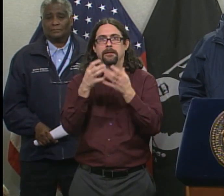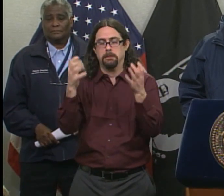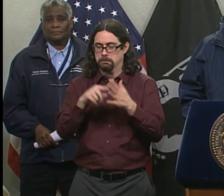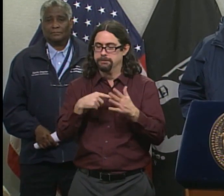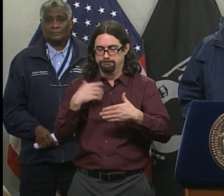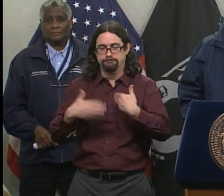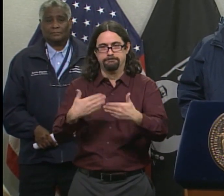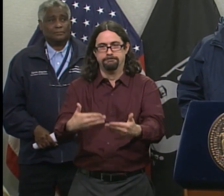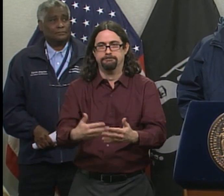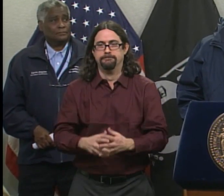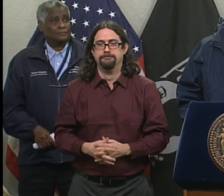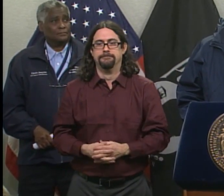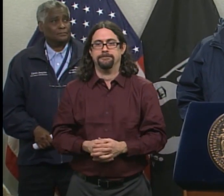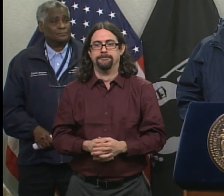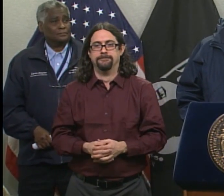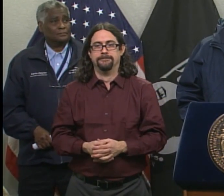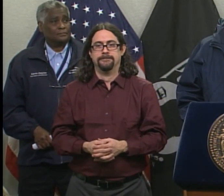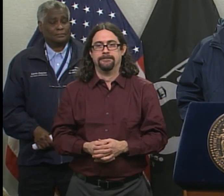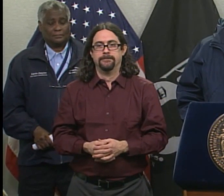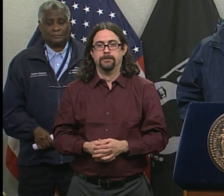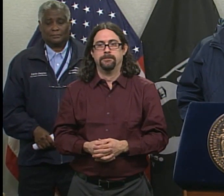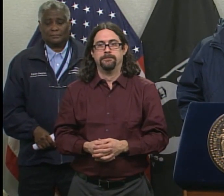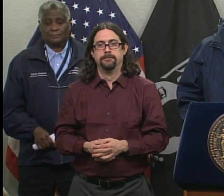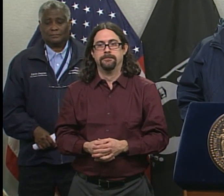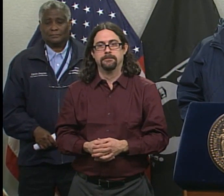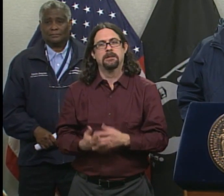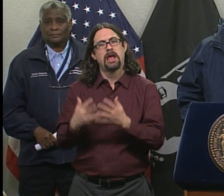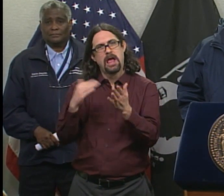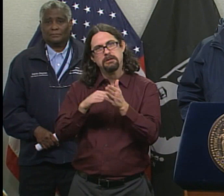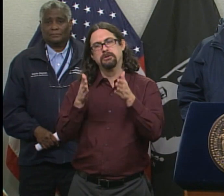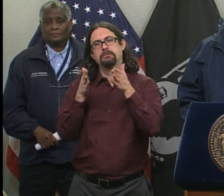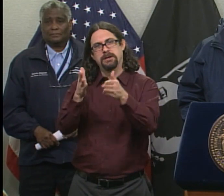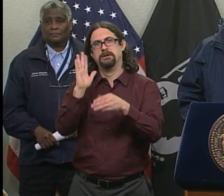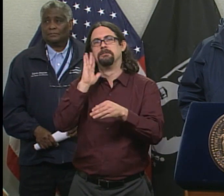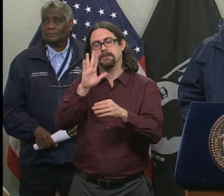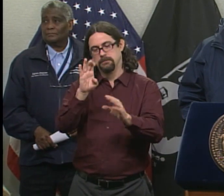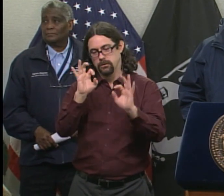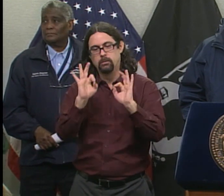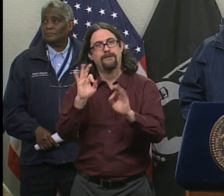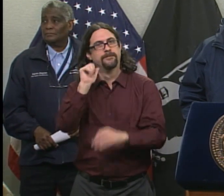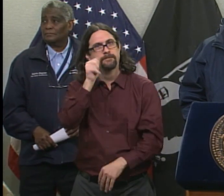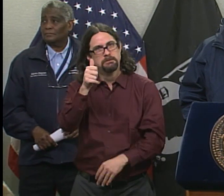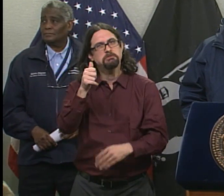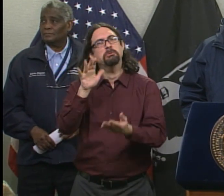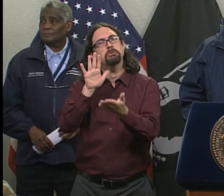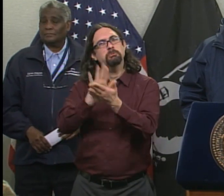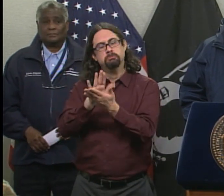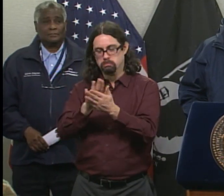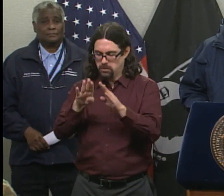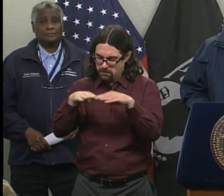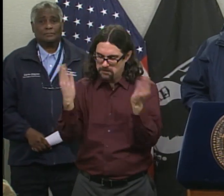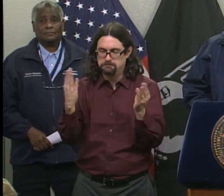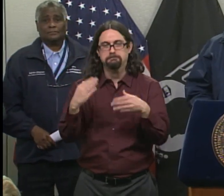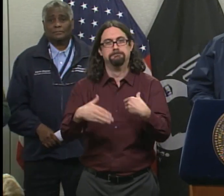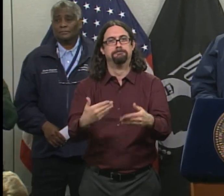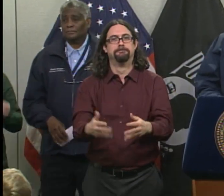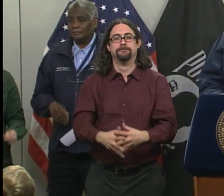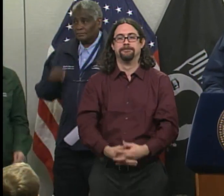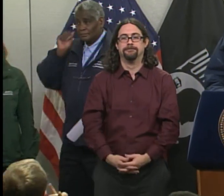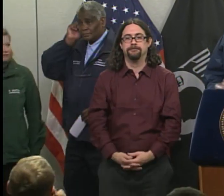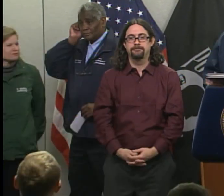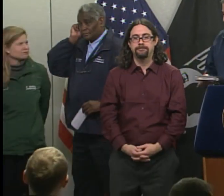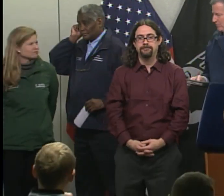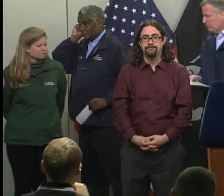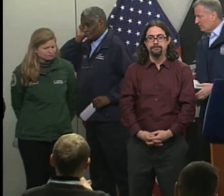if we ever feel we have a situation where school cannot be open safely, that's when we close down school, not this time. Thanks, everyone.